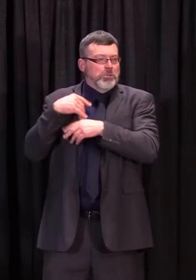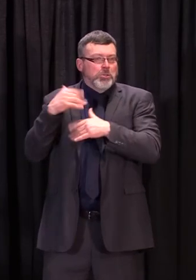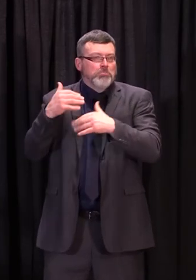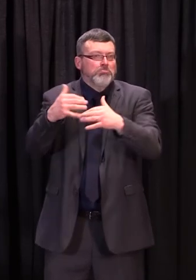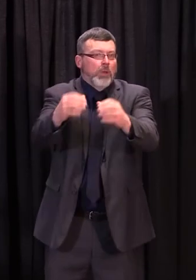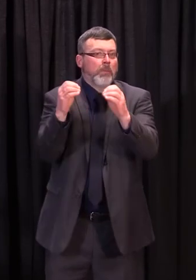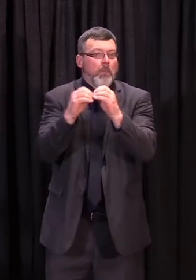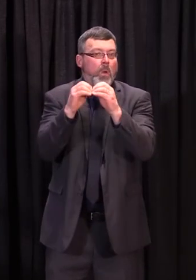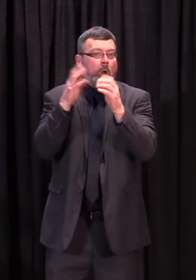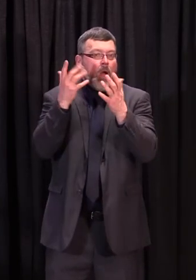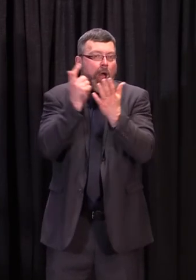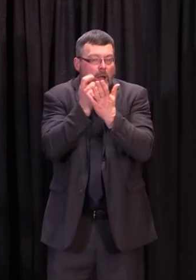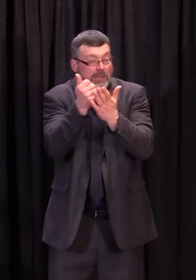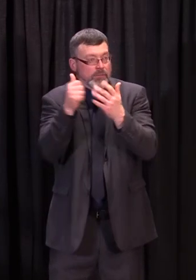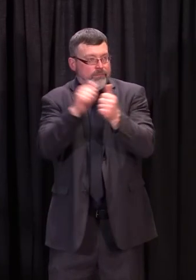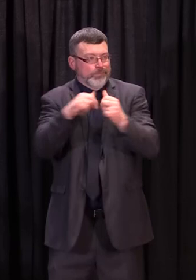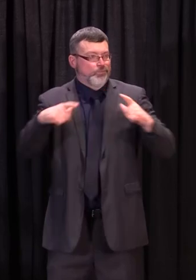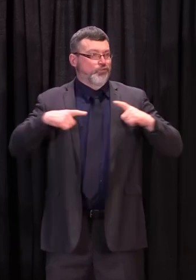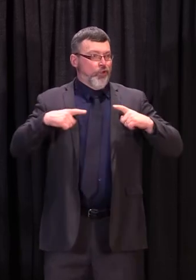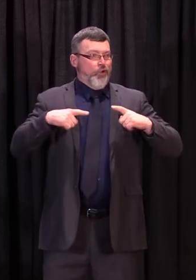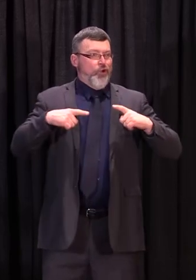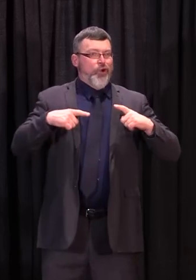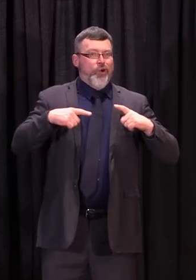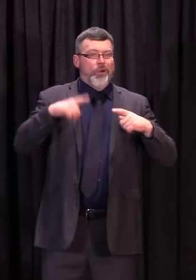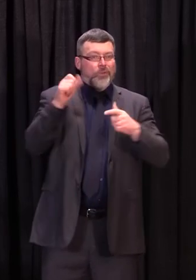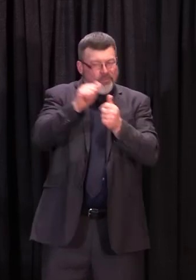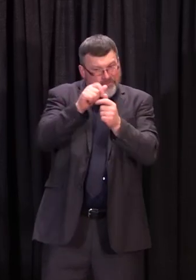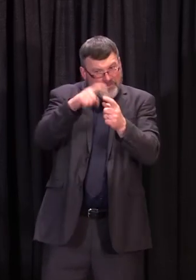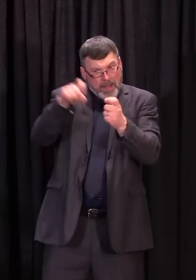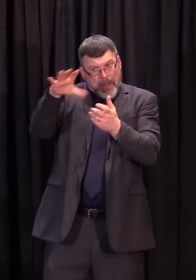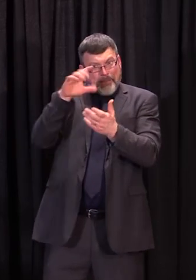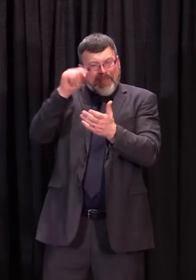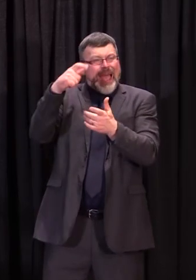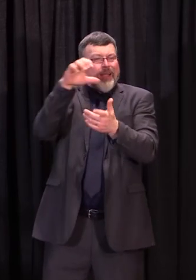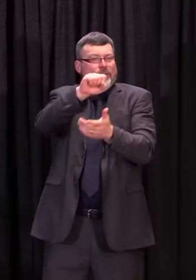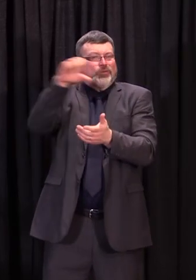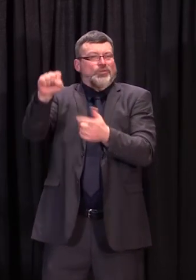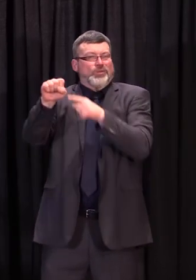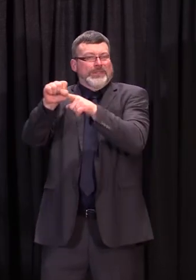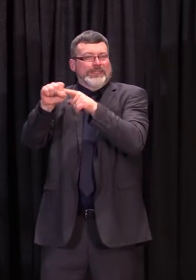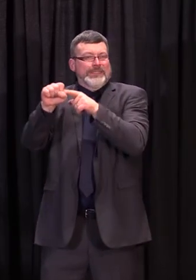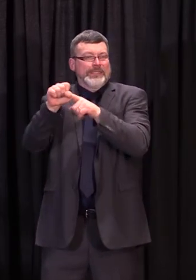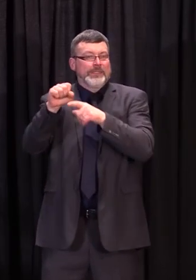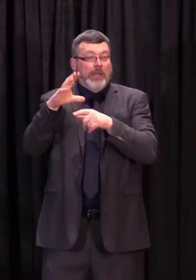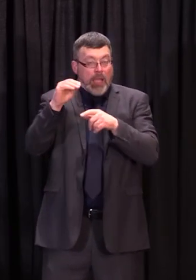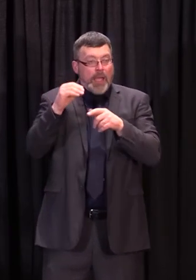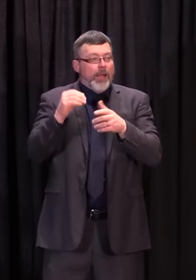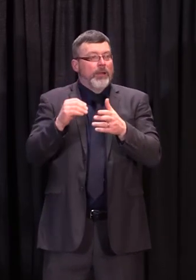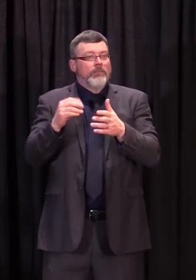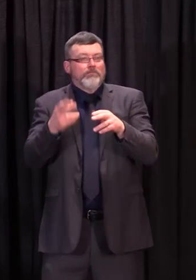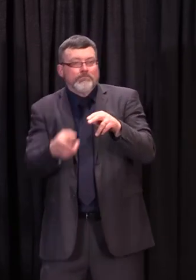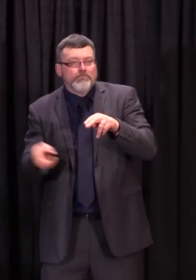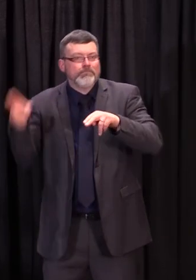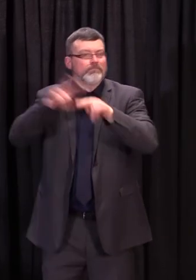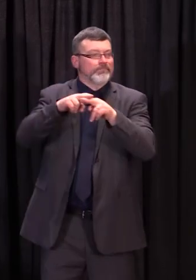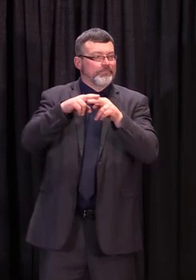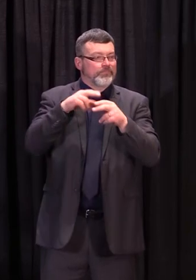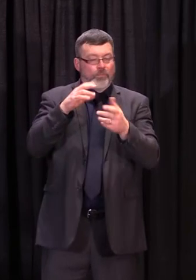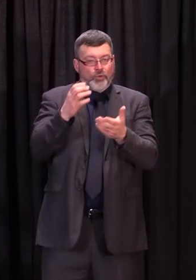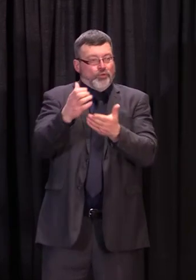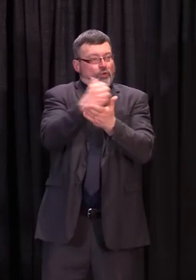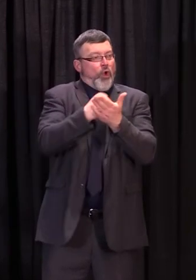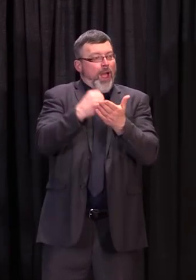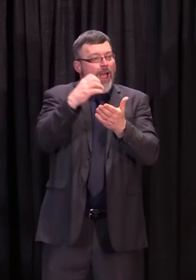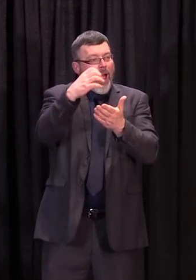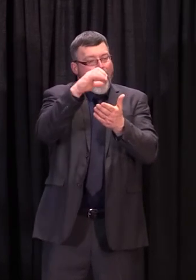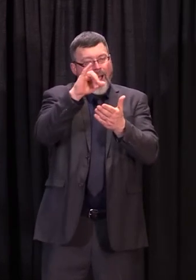from income tax on their Social Security and further increase the earned income tax credit, helping low-income